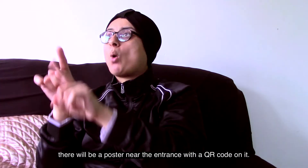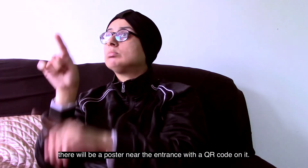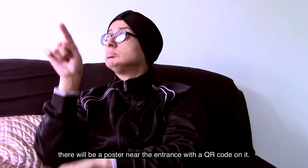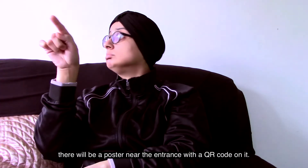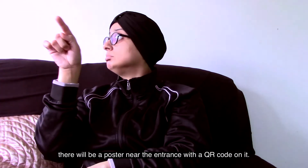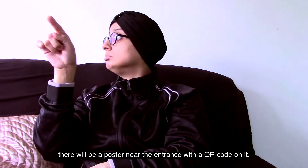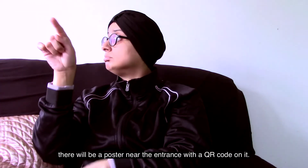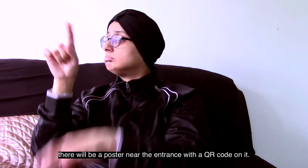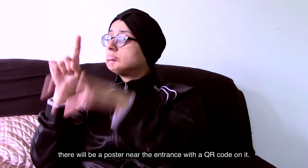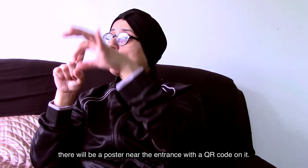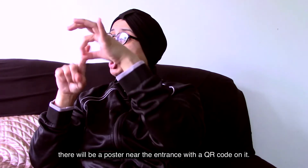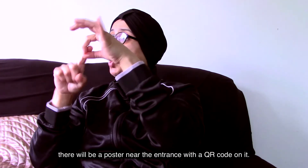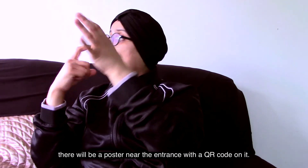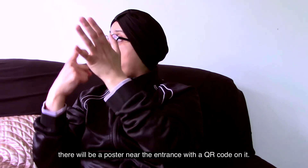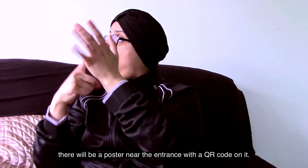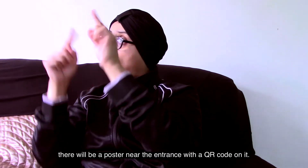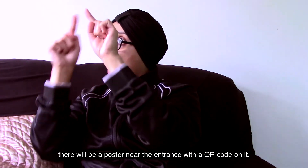code on it.